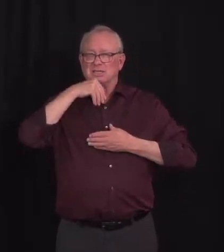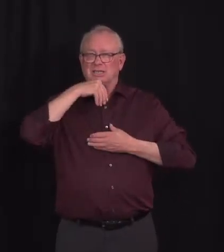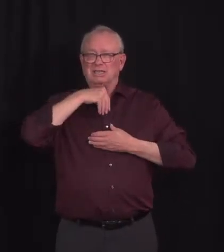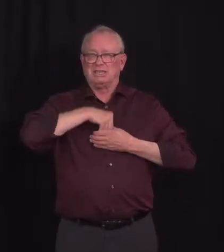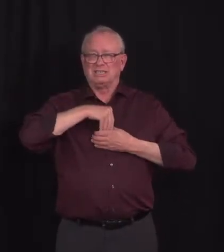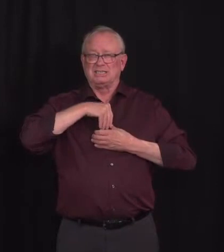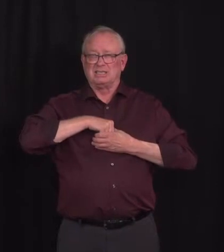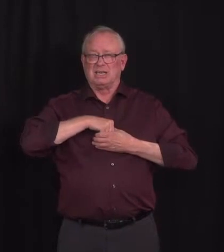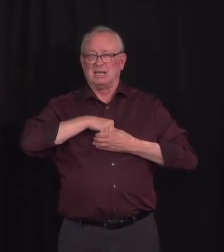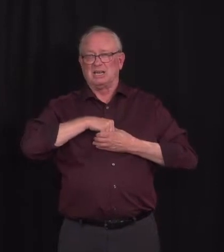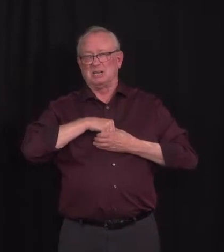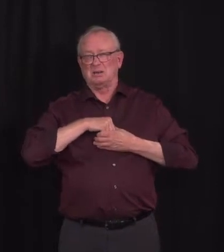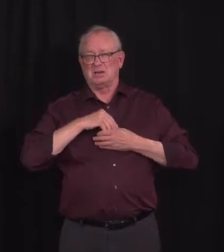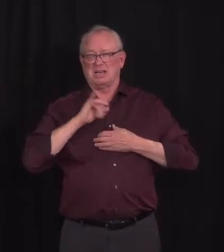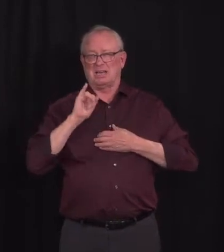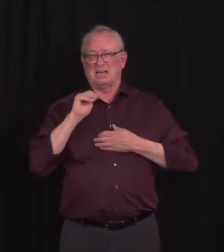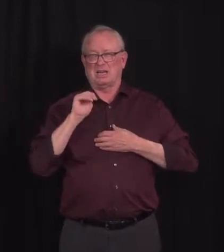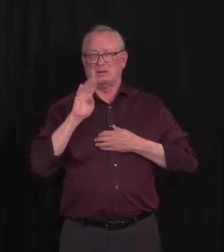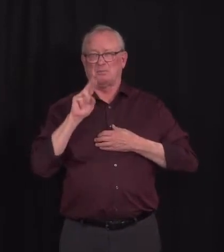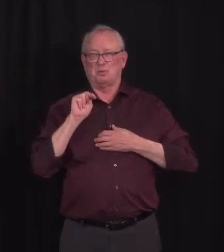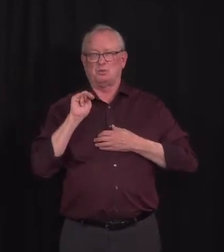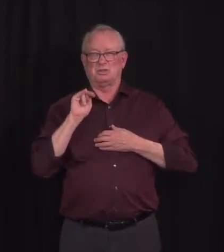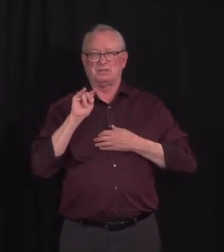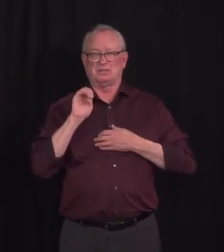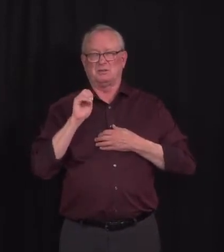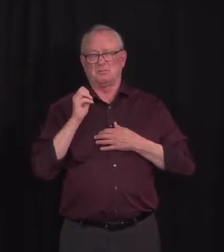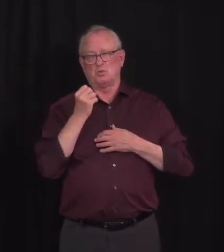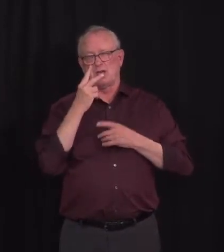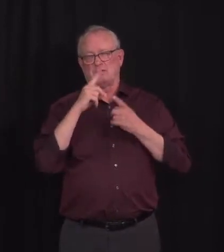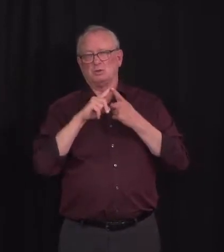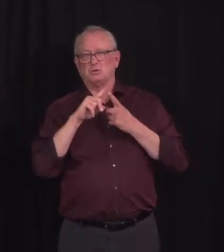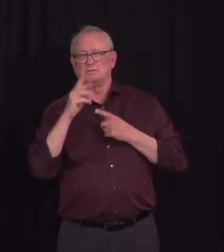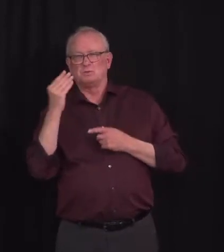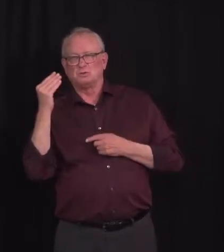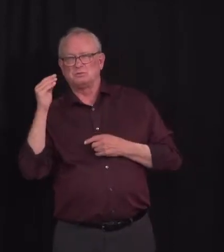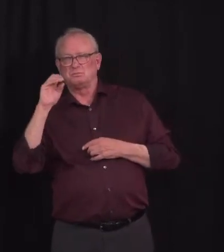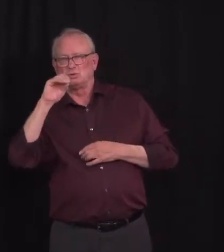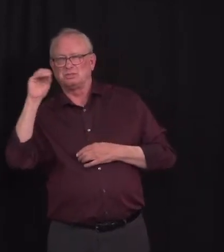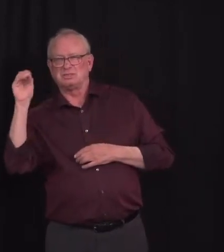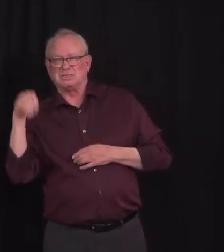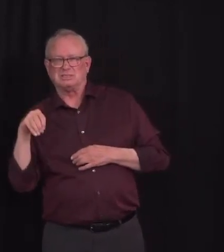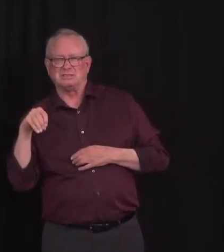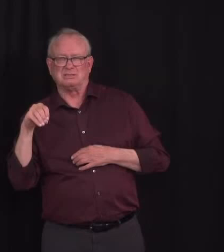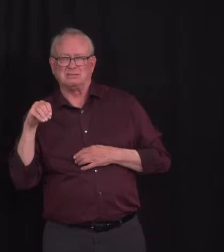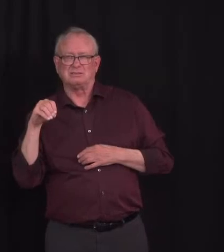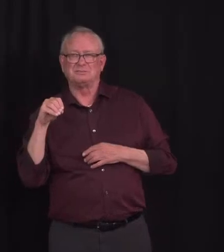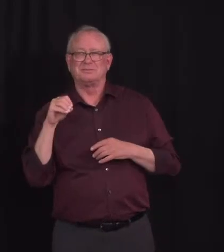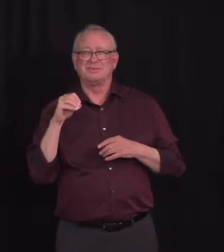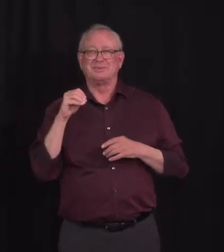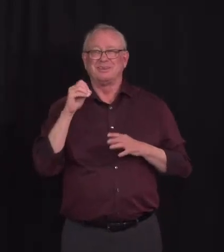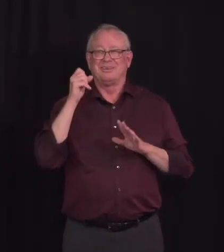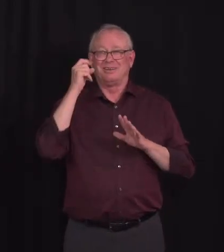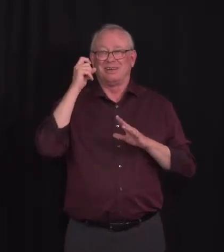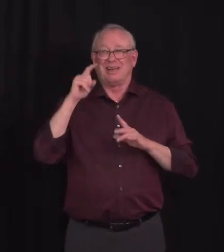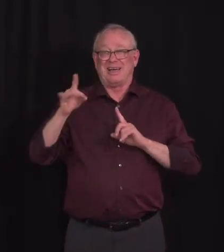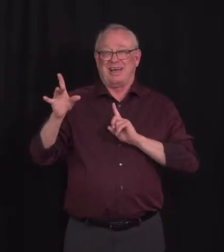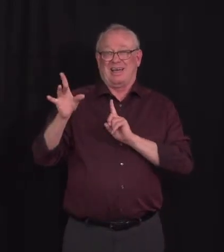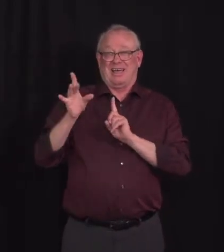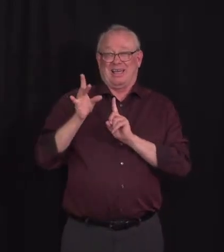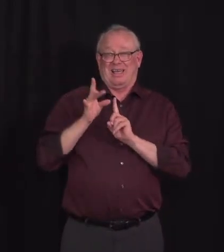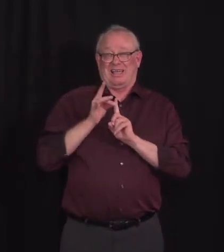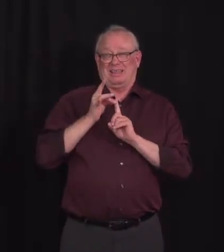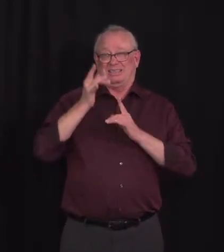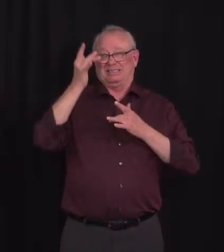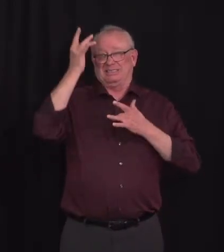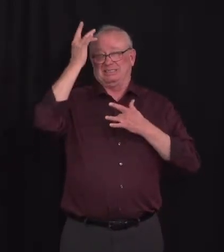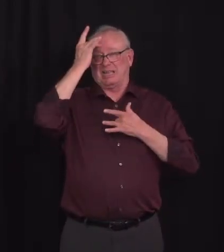time. And again, some of those individuals who had infection then may have gone on to get a vaccine. Indeed,